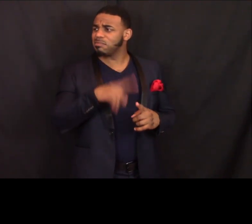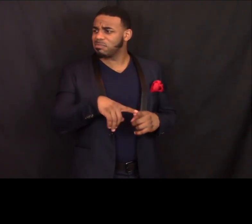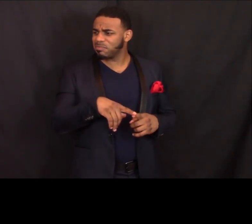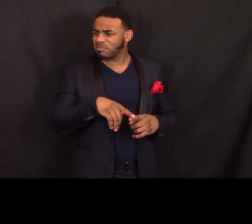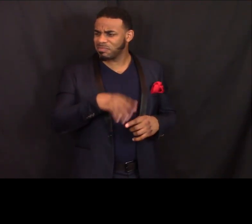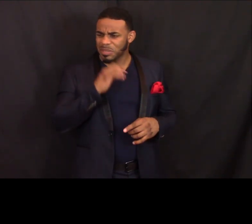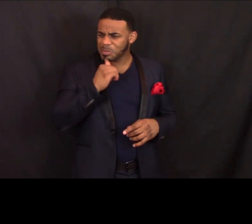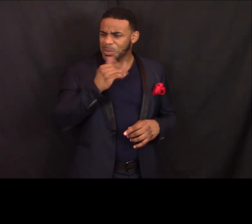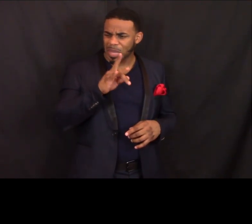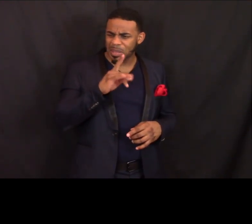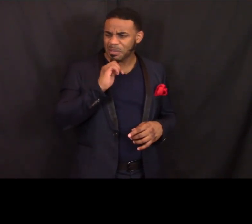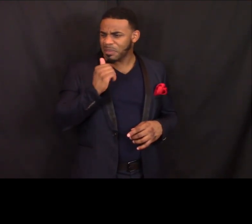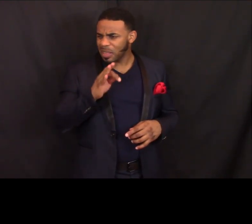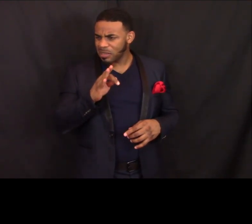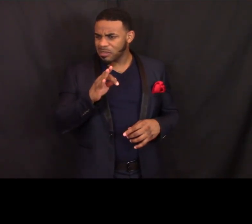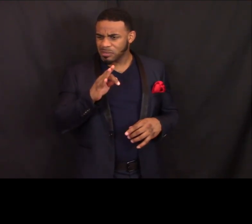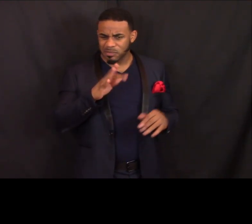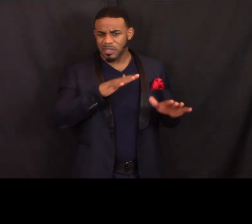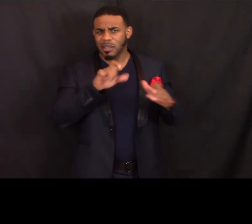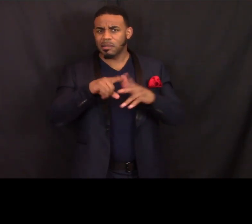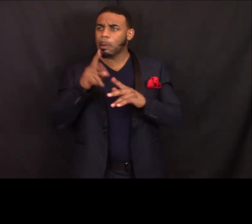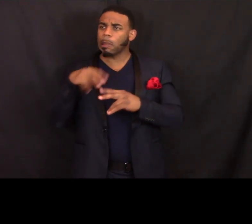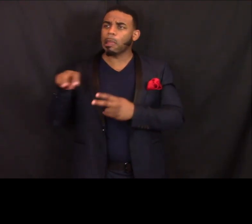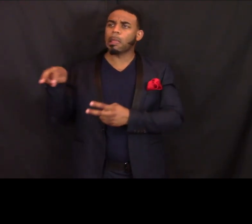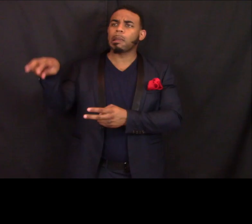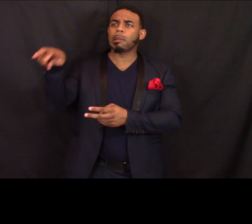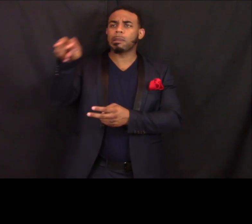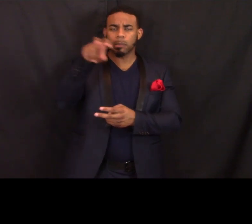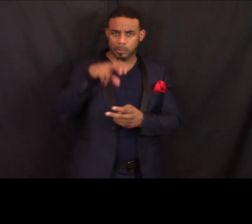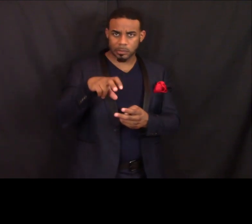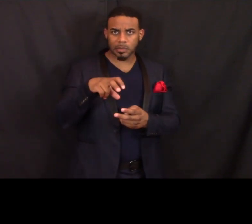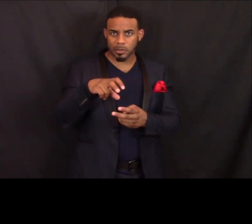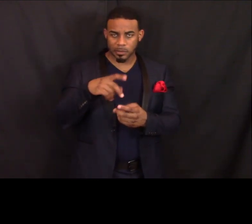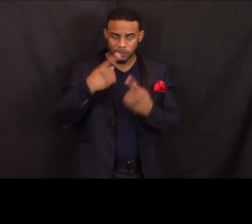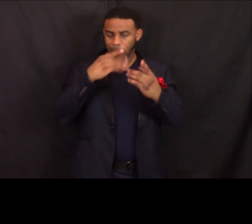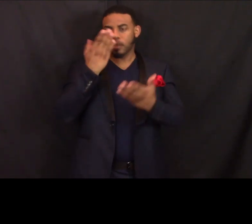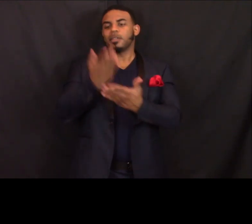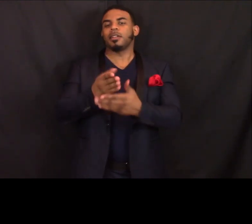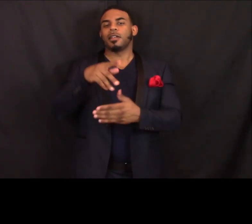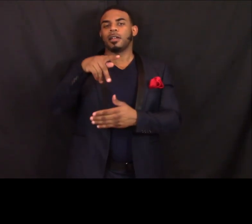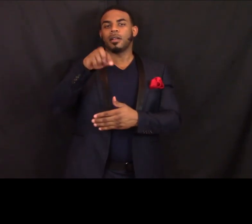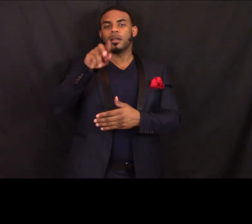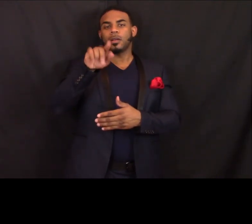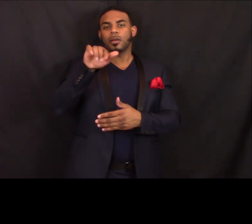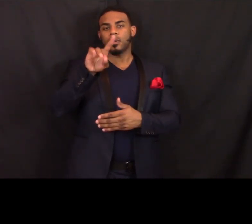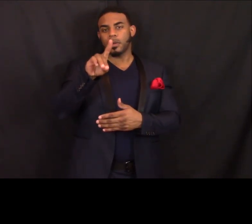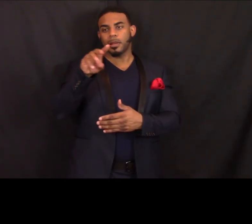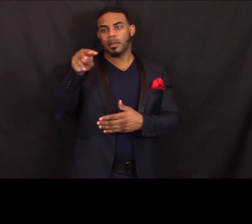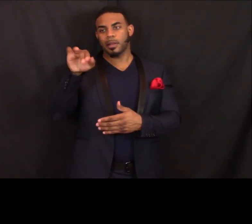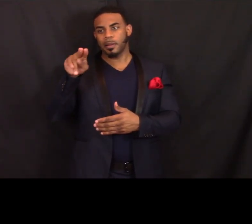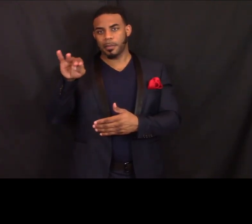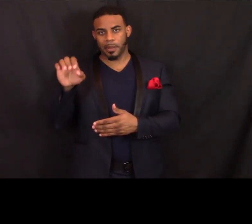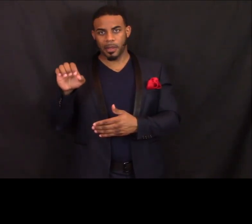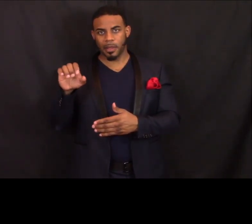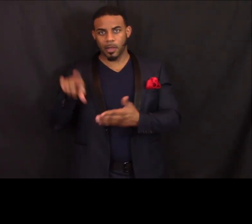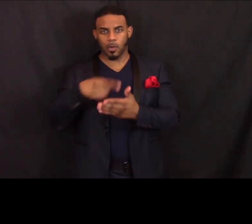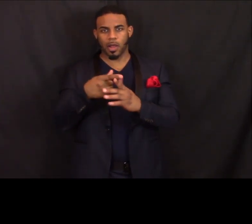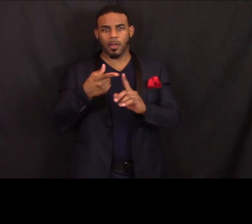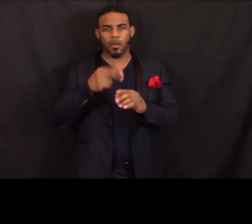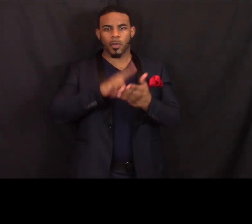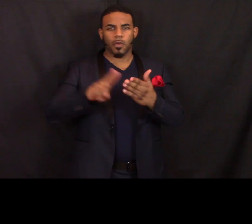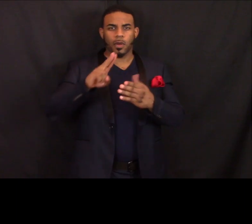19, left. Started doing some traveling. Ended up in Portland, Maine. Graduated from the University of Maine-Augusta in mental